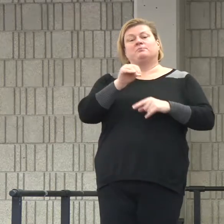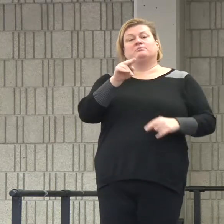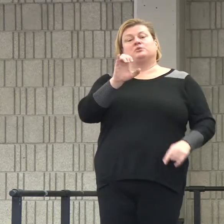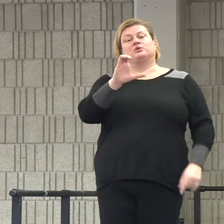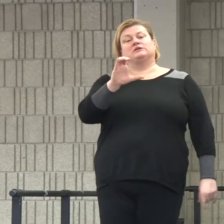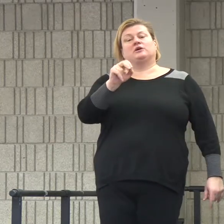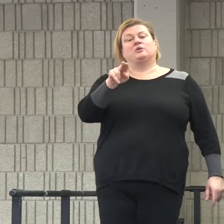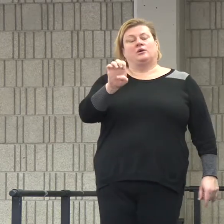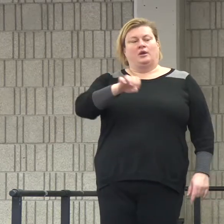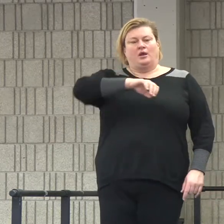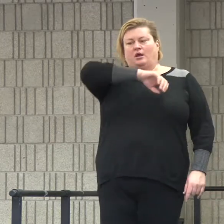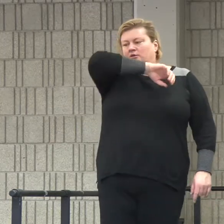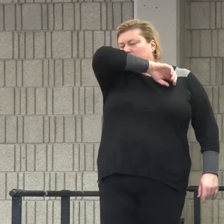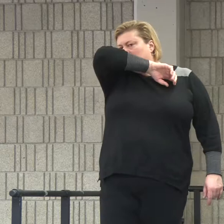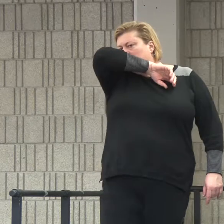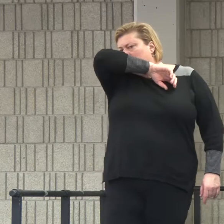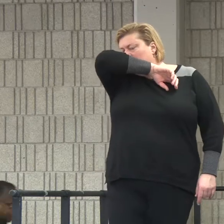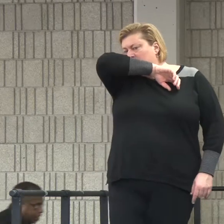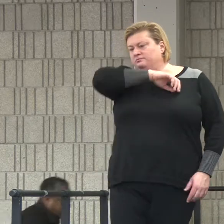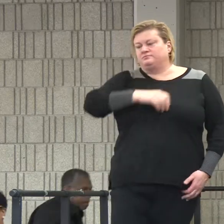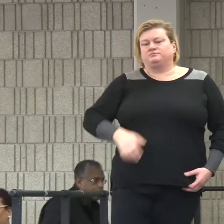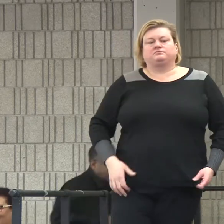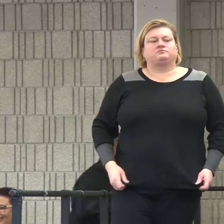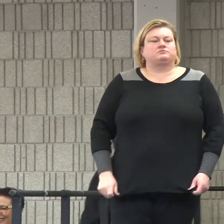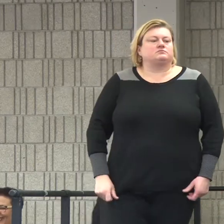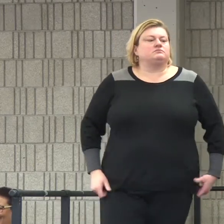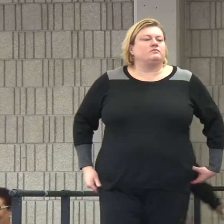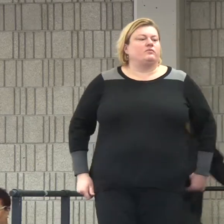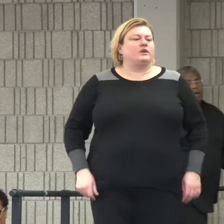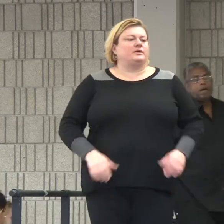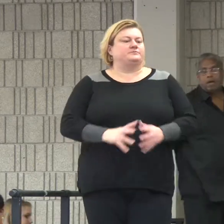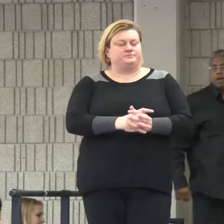One. Music One is going to join us again.